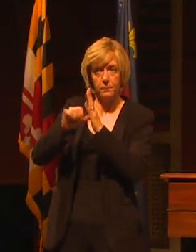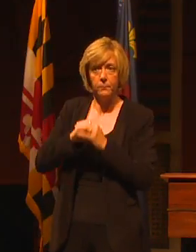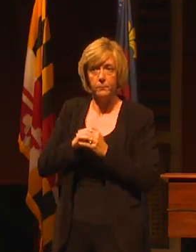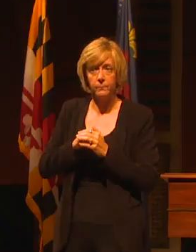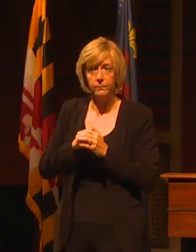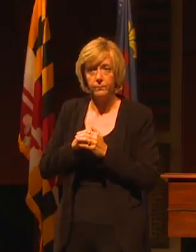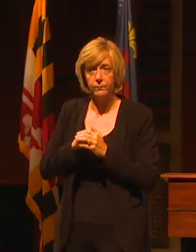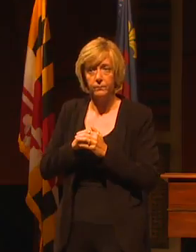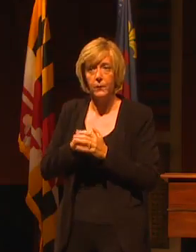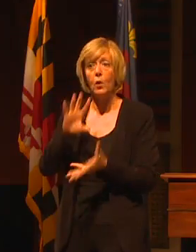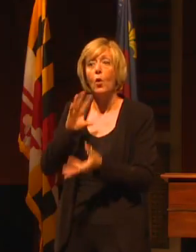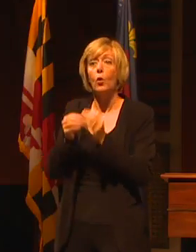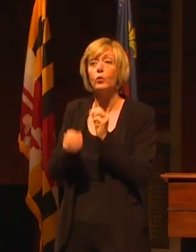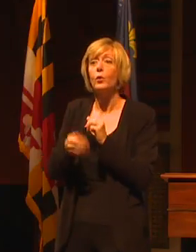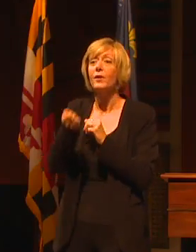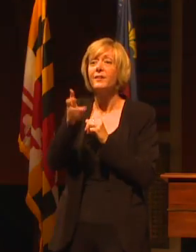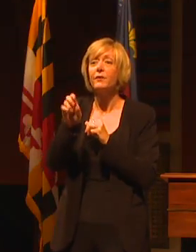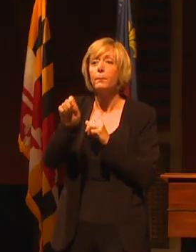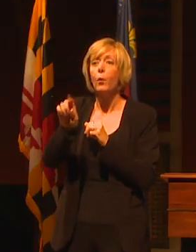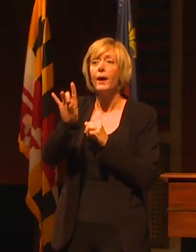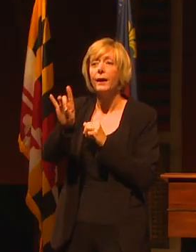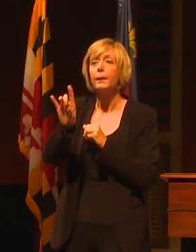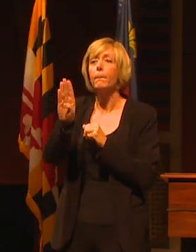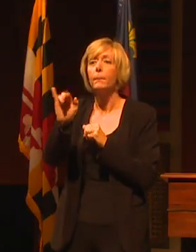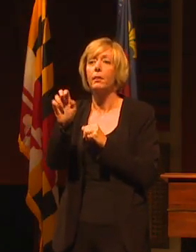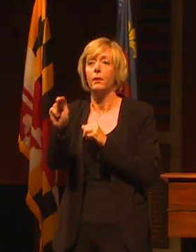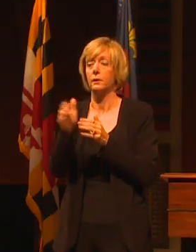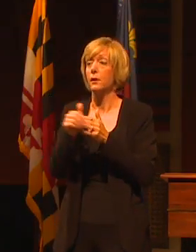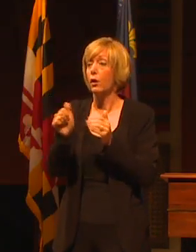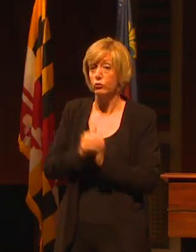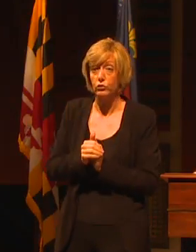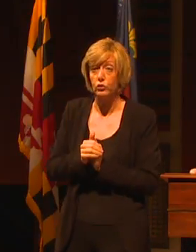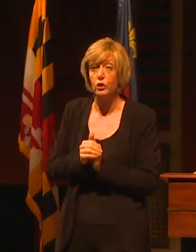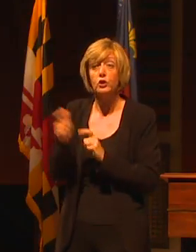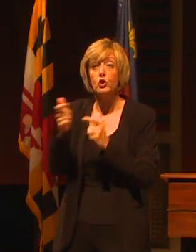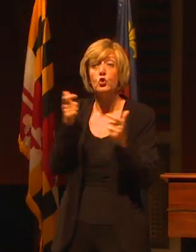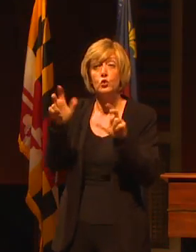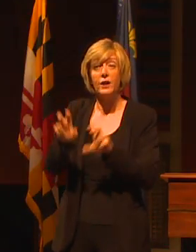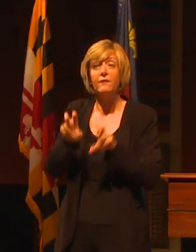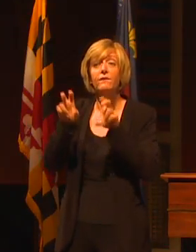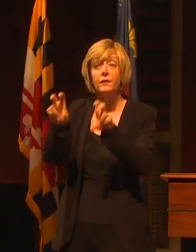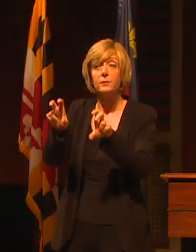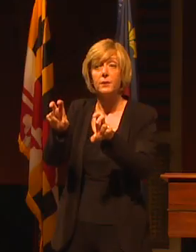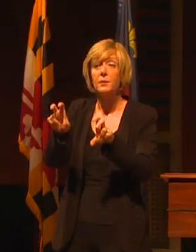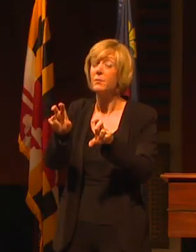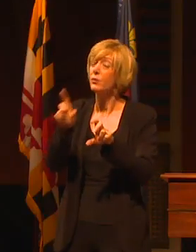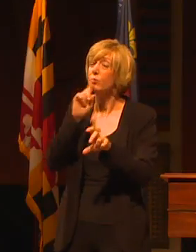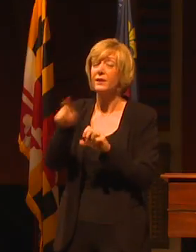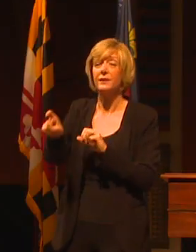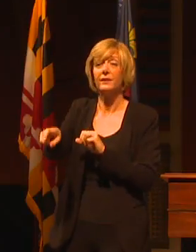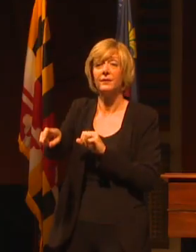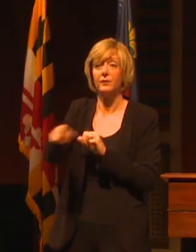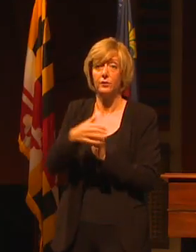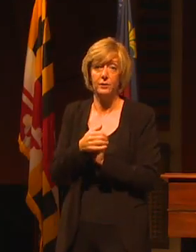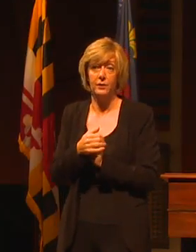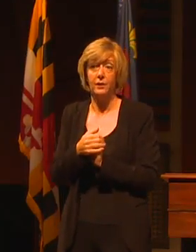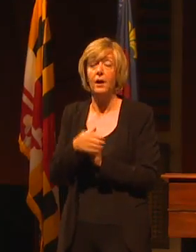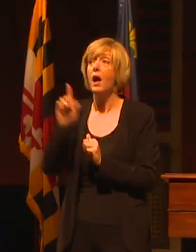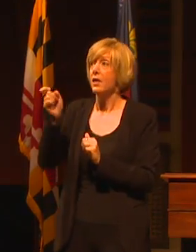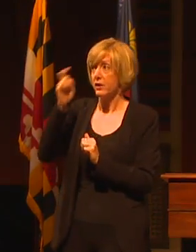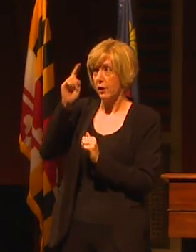of $17.8 billion. It is a huge investment, but it's an investment that's necessary, and it's one that